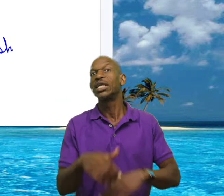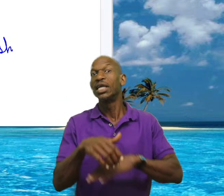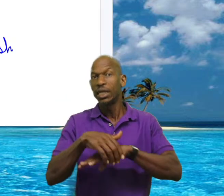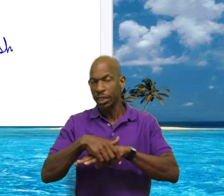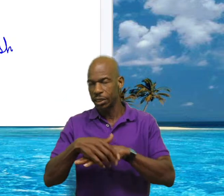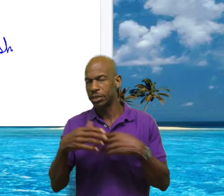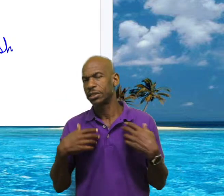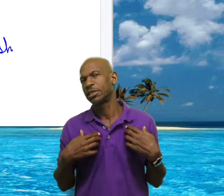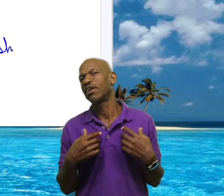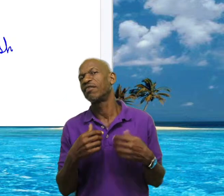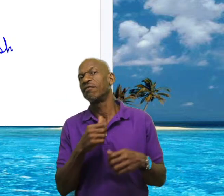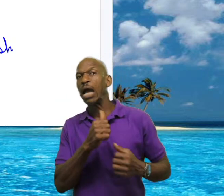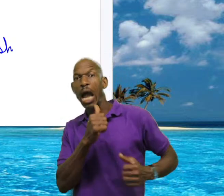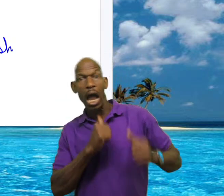verbs.